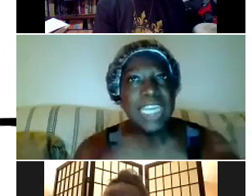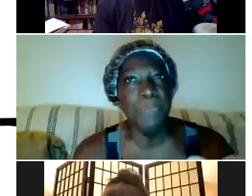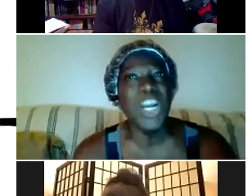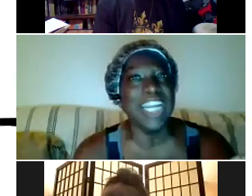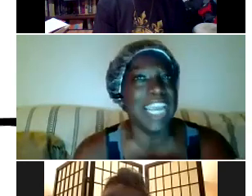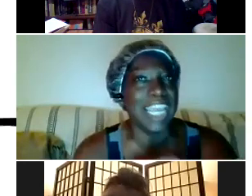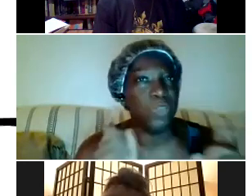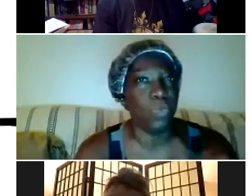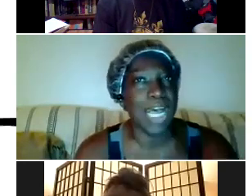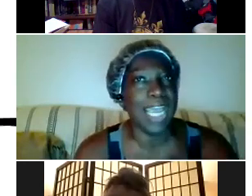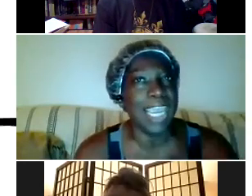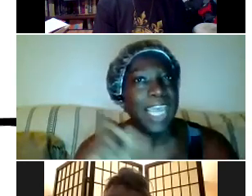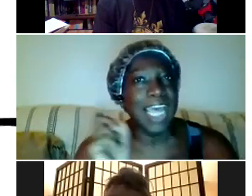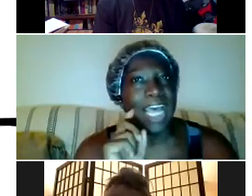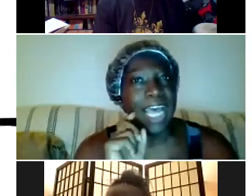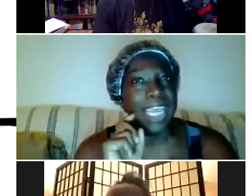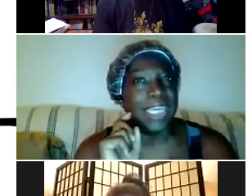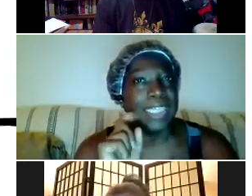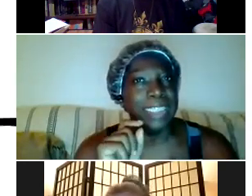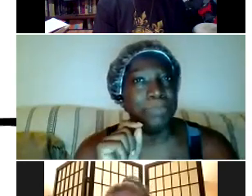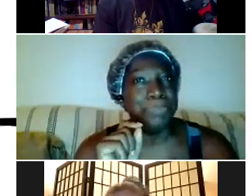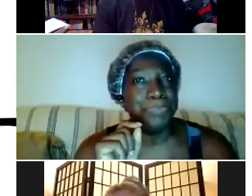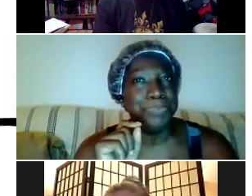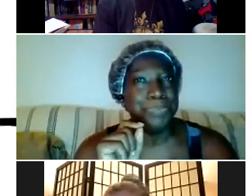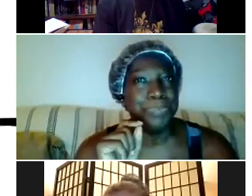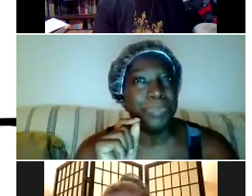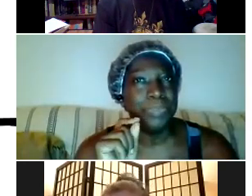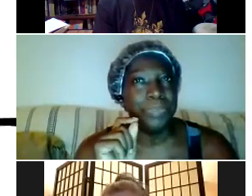The second part of that is why I